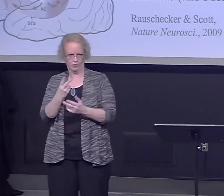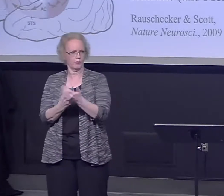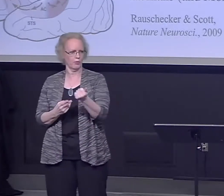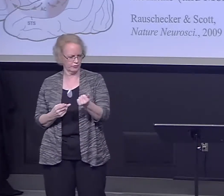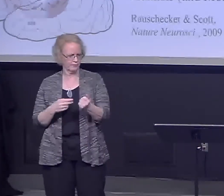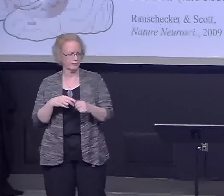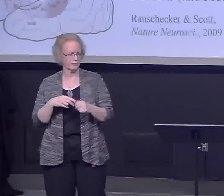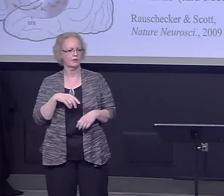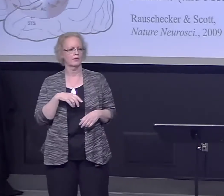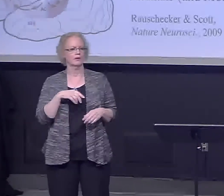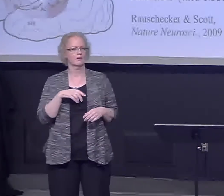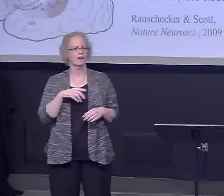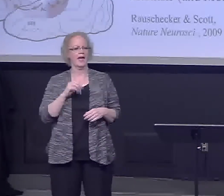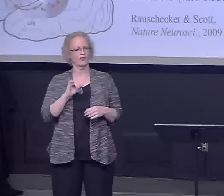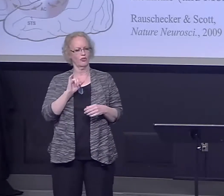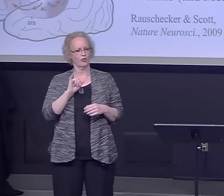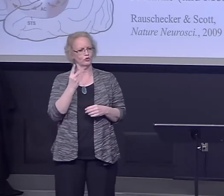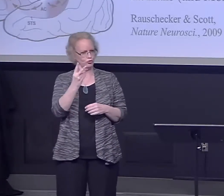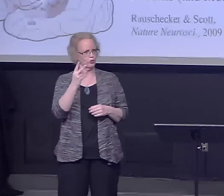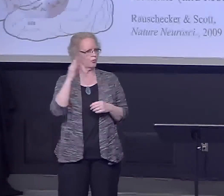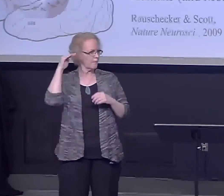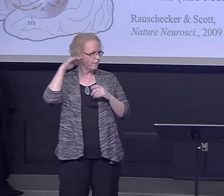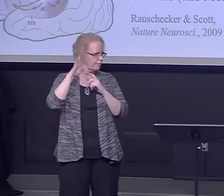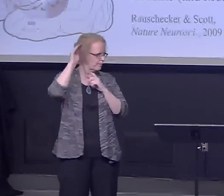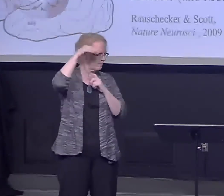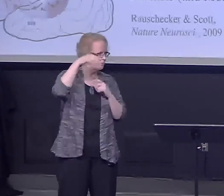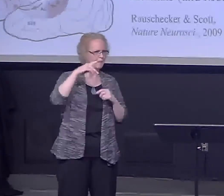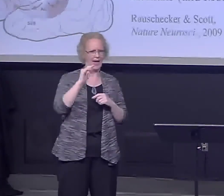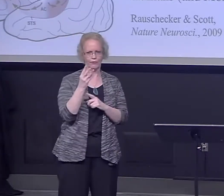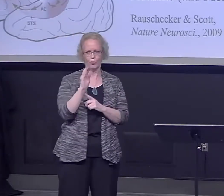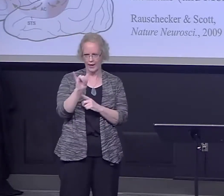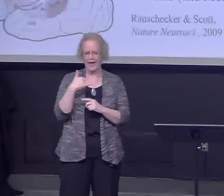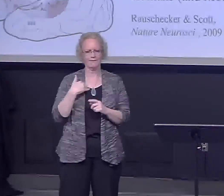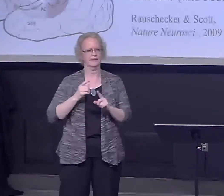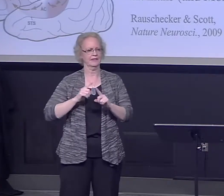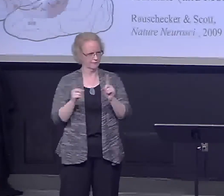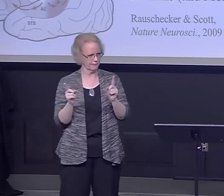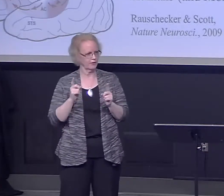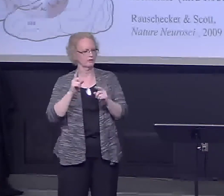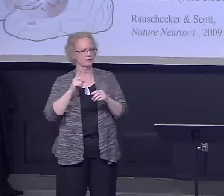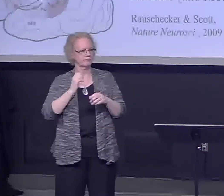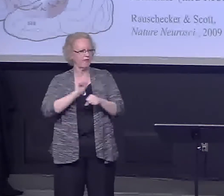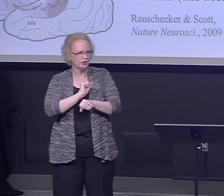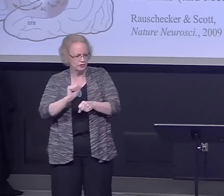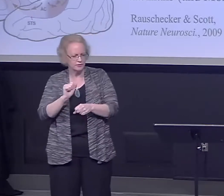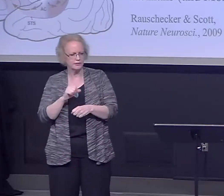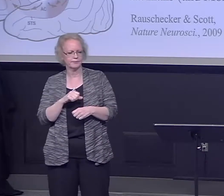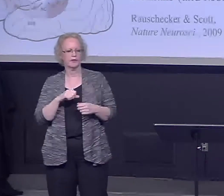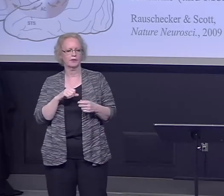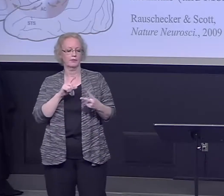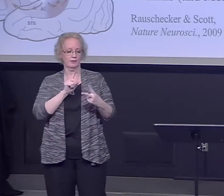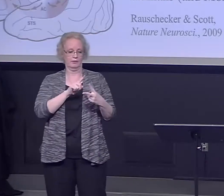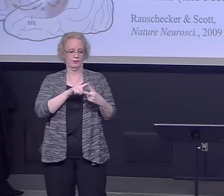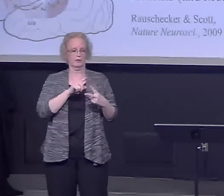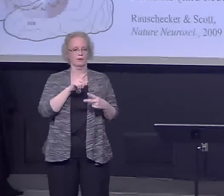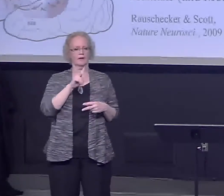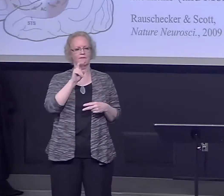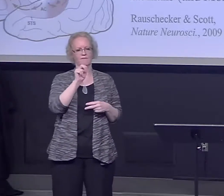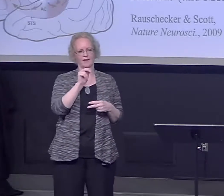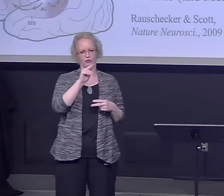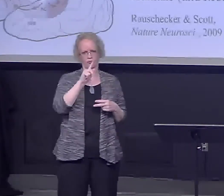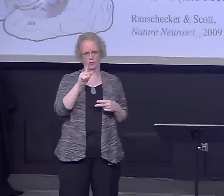two streams or pathways have different functions. So the so-called ventral stream, which in the monkey